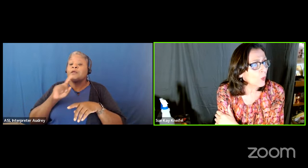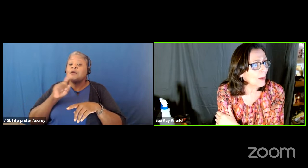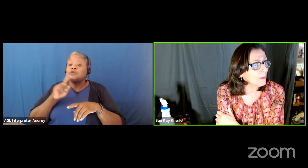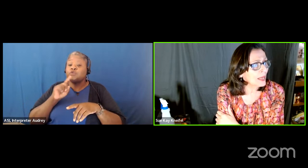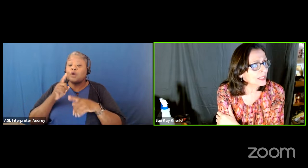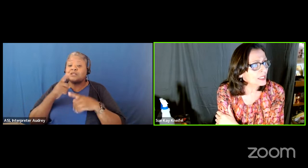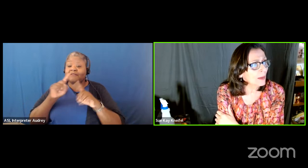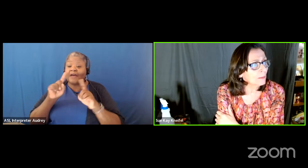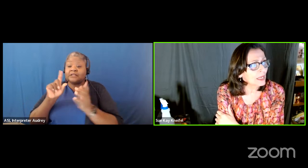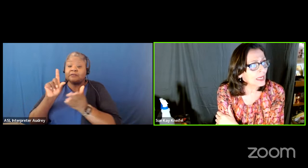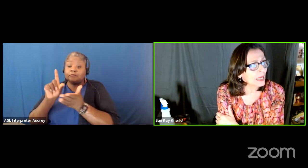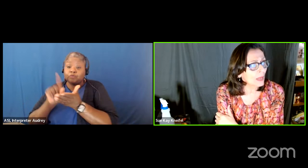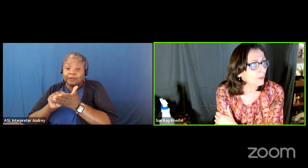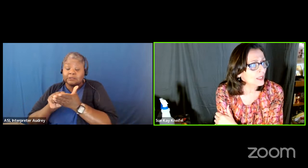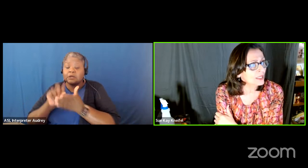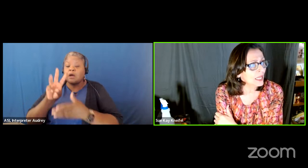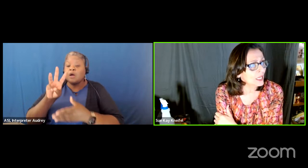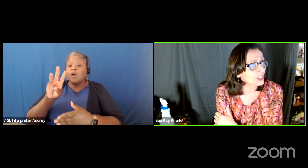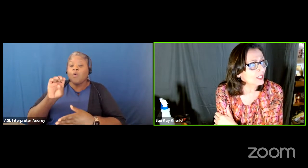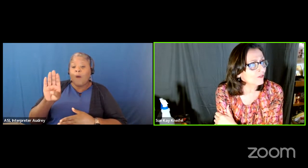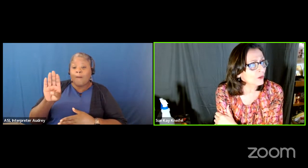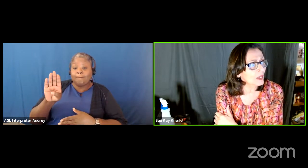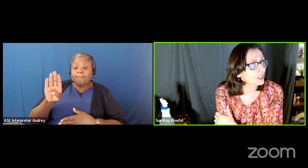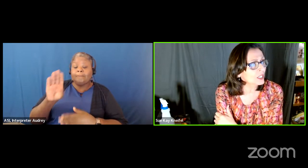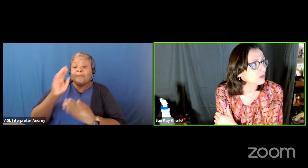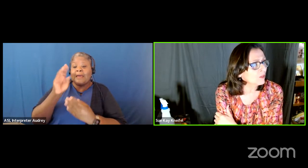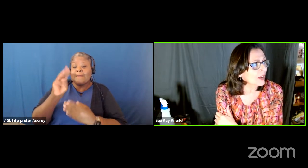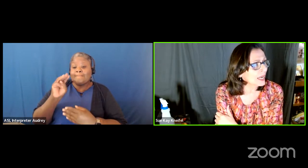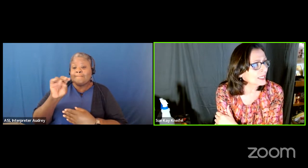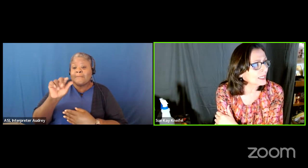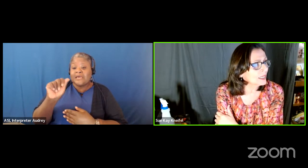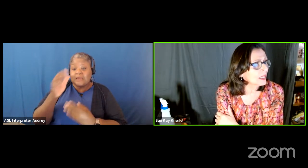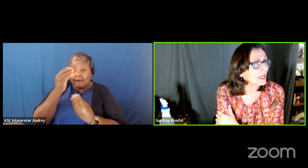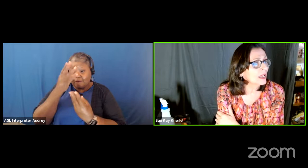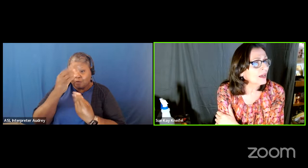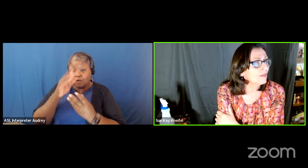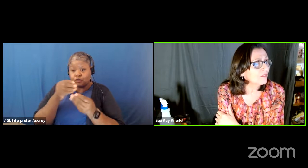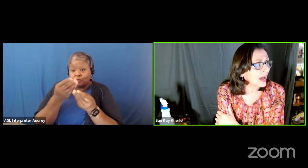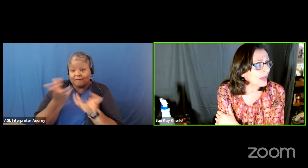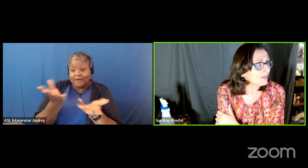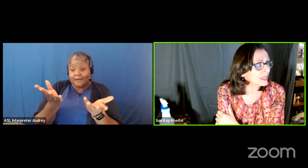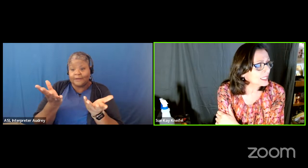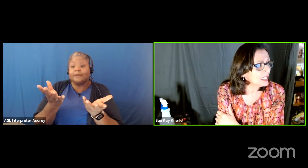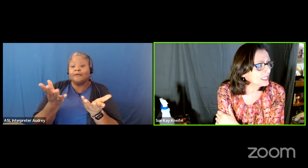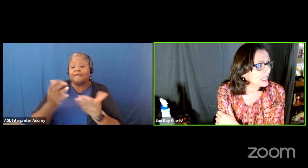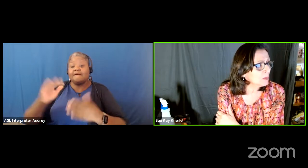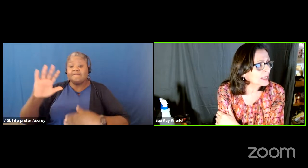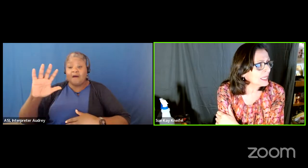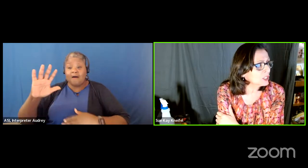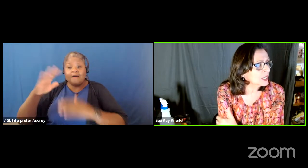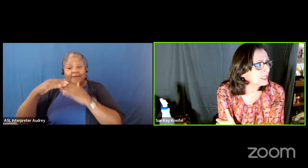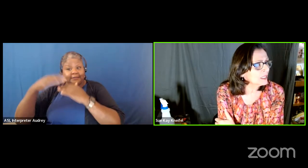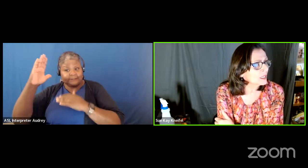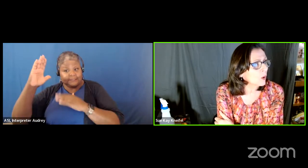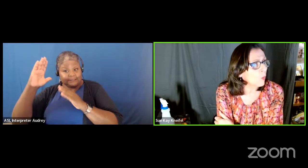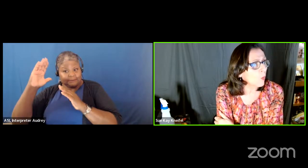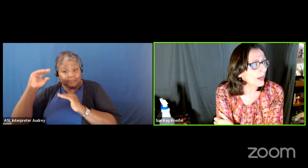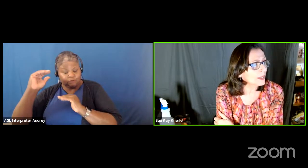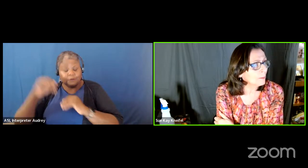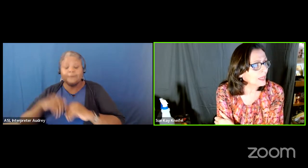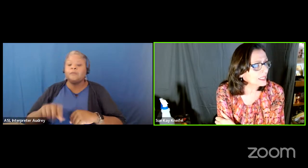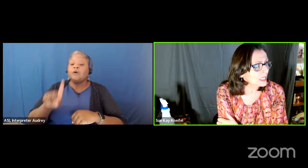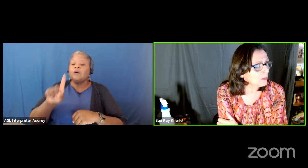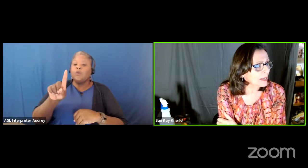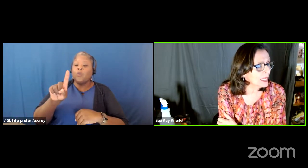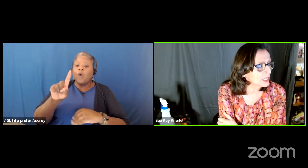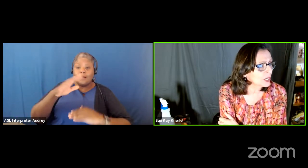print, web-based media, and presentation information is provided. 5 exceeds expectation,